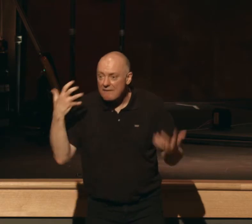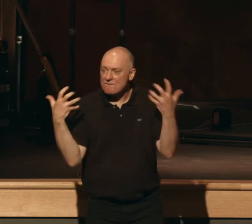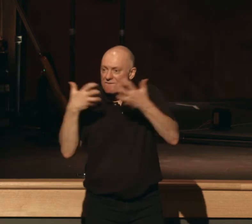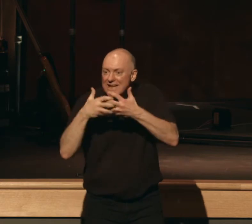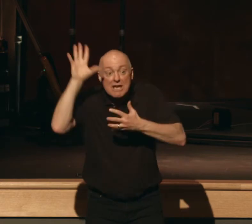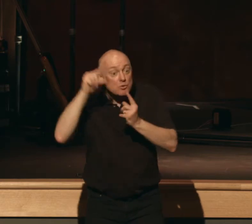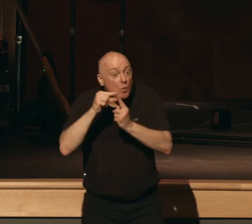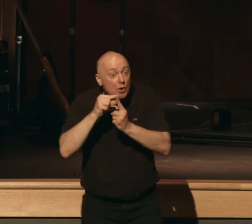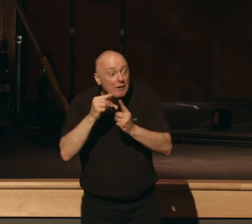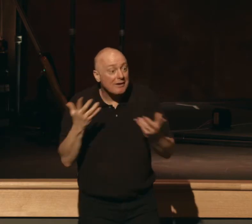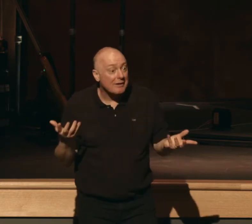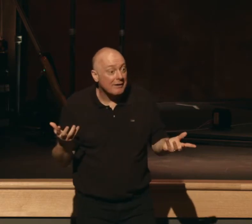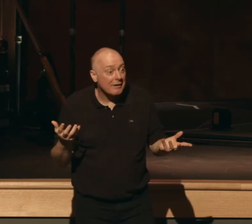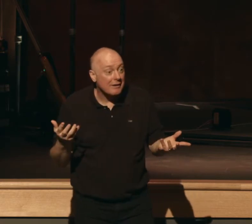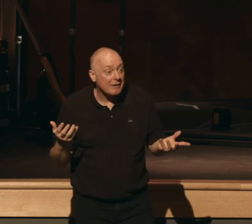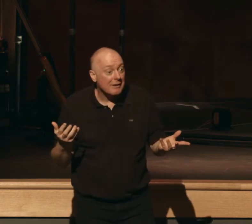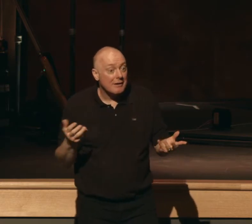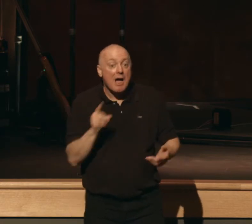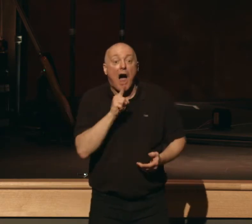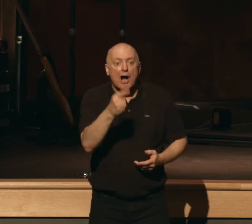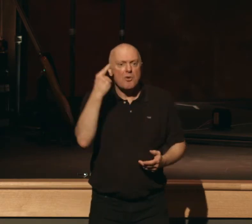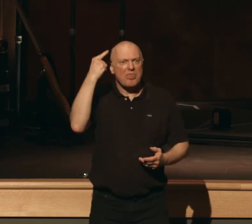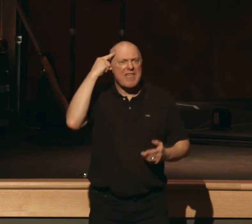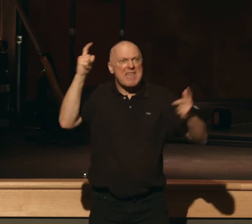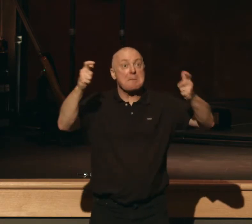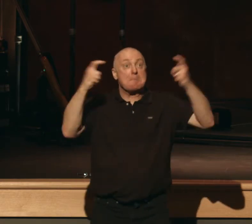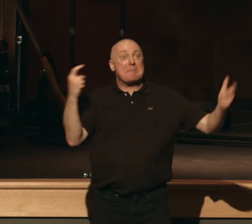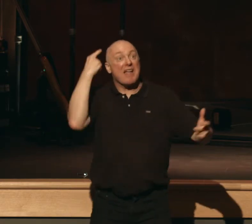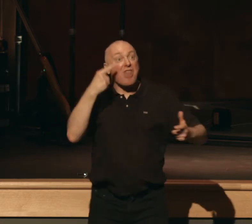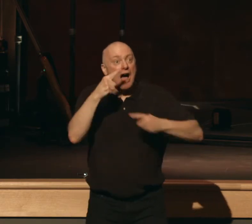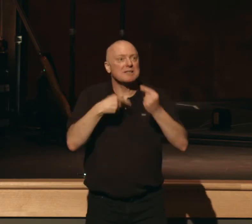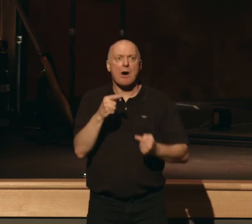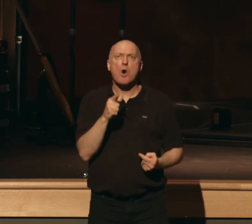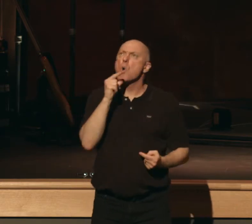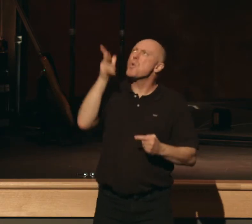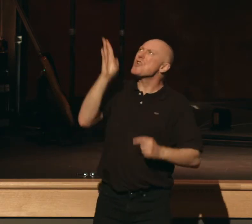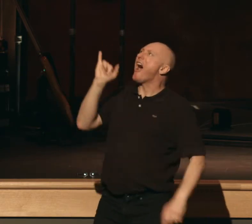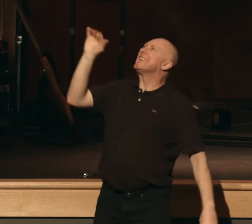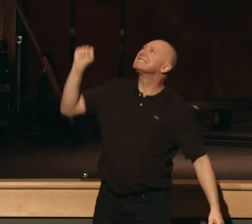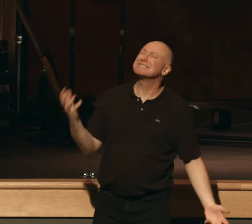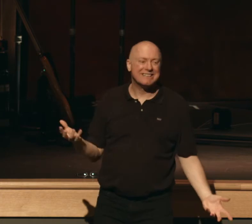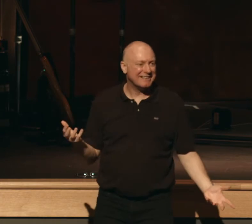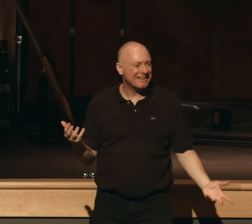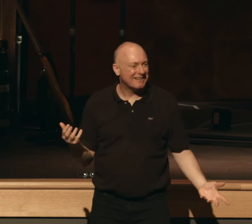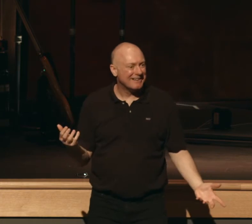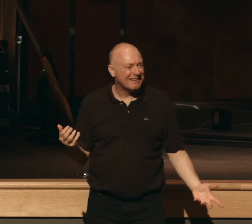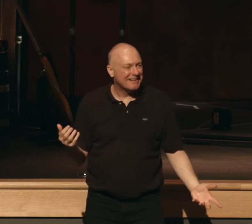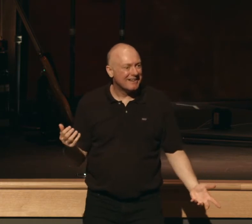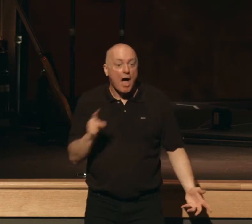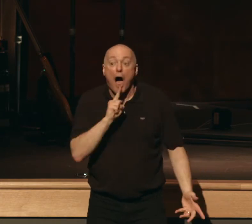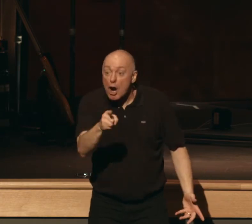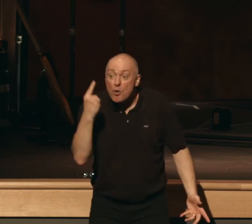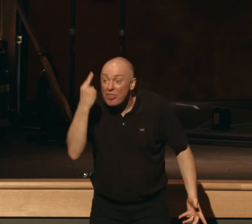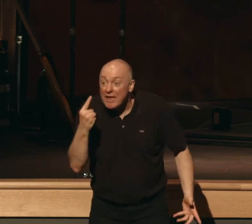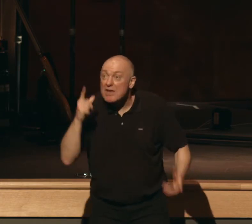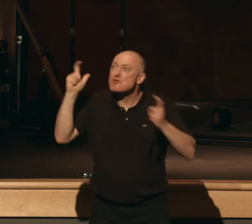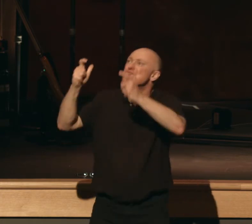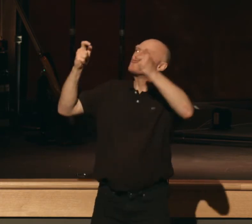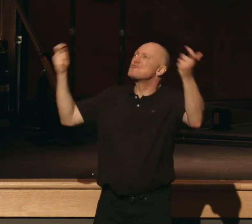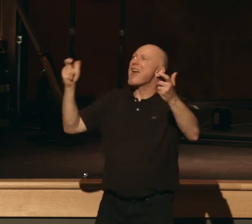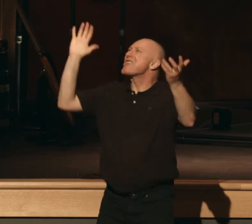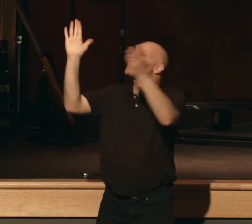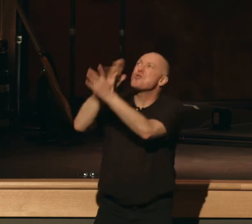word? Are you thinking big thoughts about who God is? Are you thinking